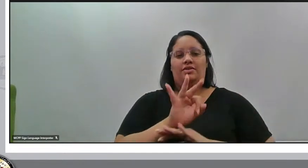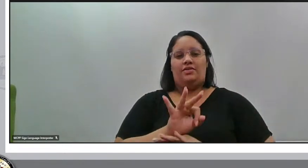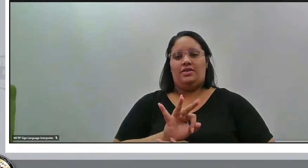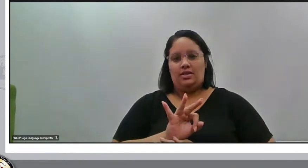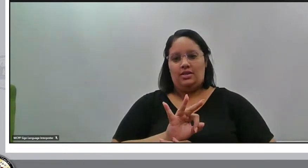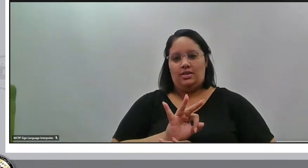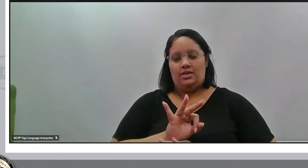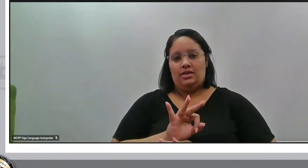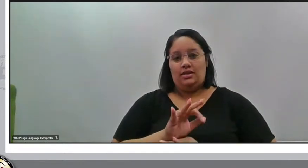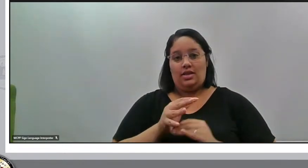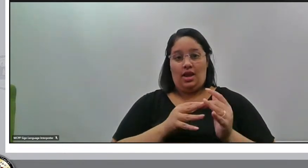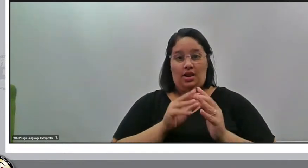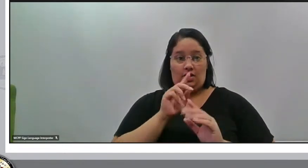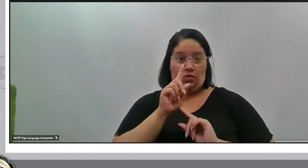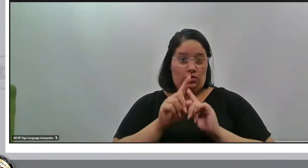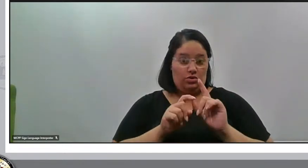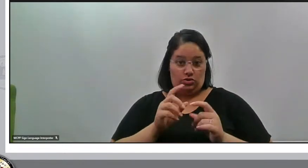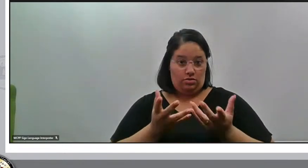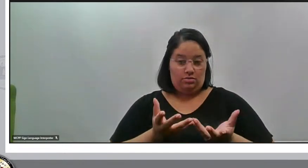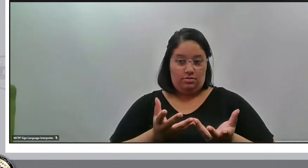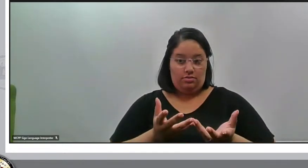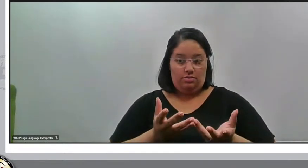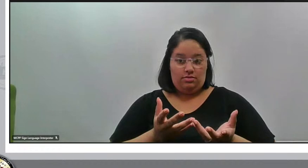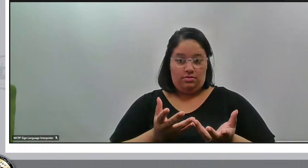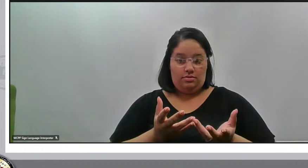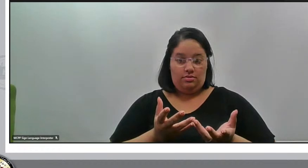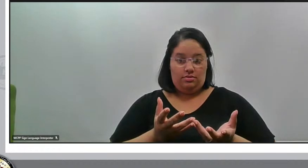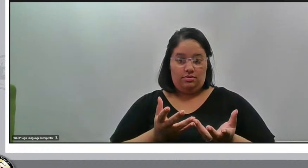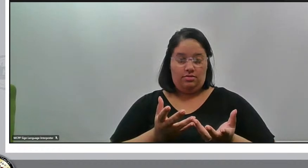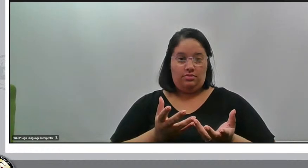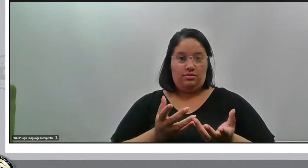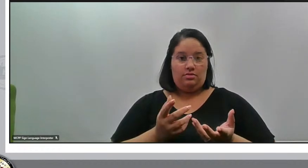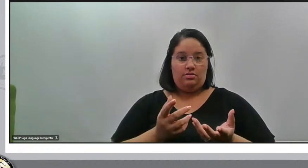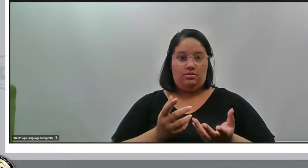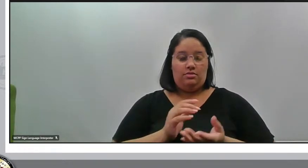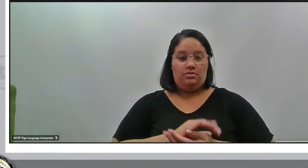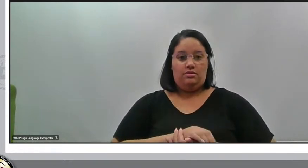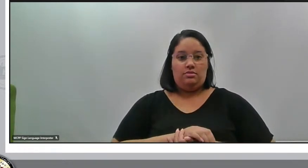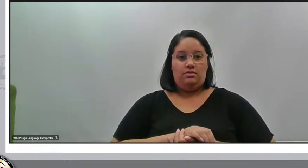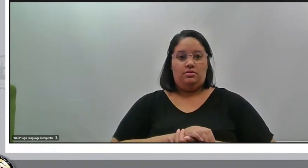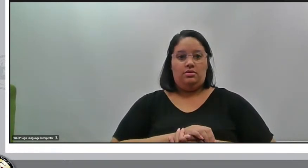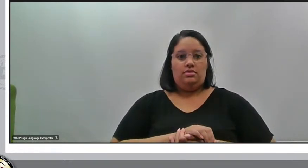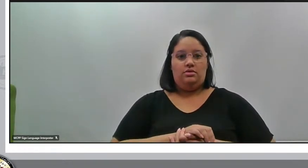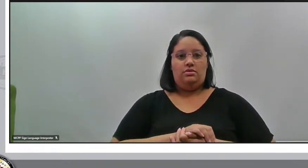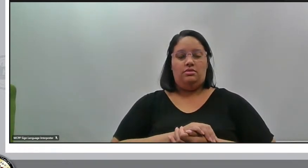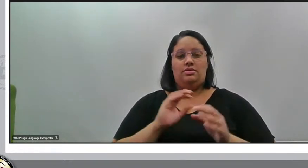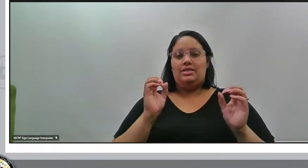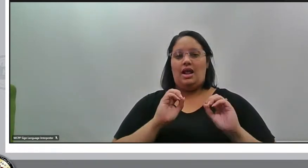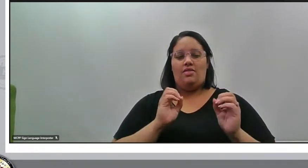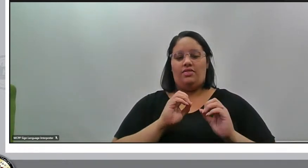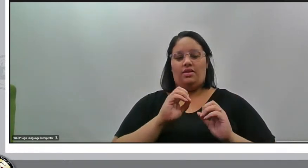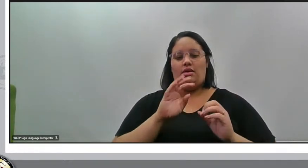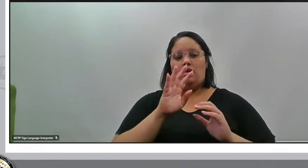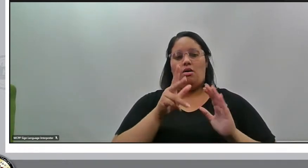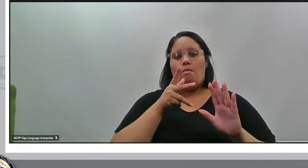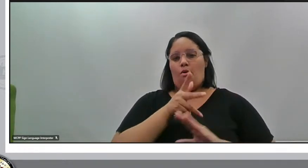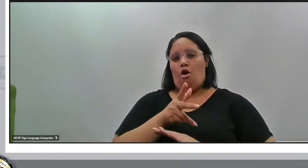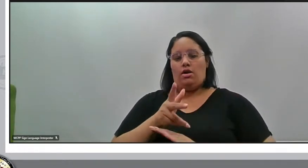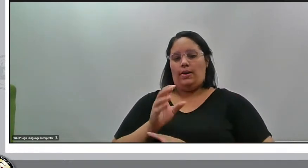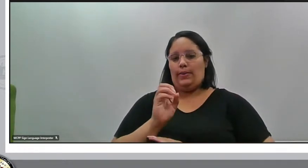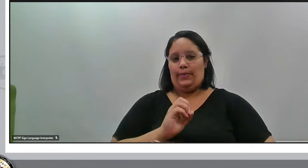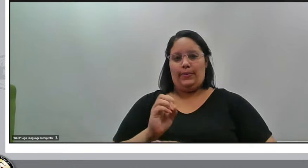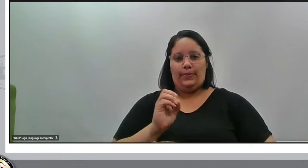73. If there are any questions, I just had one small one. I note that there's nothing under parking for